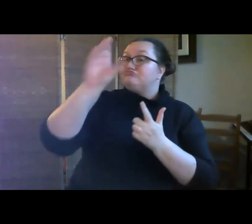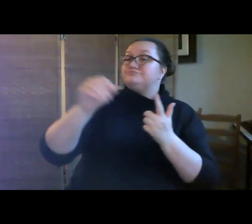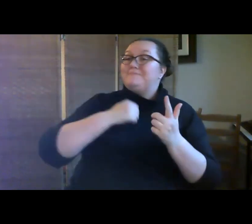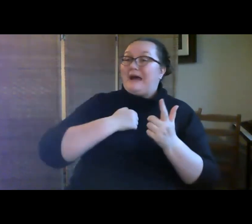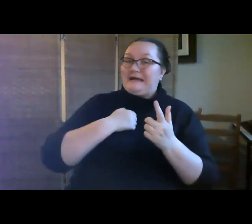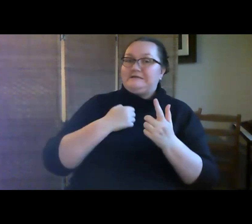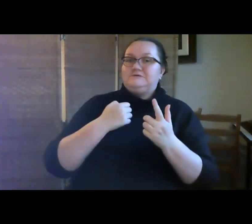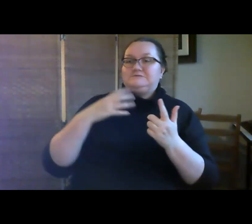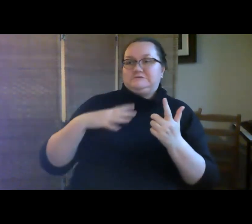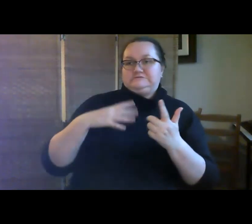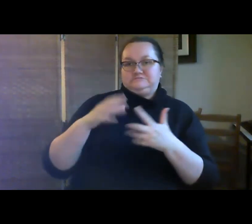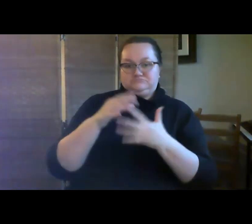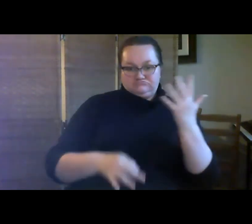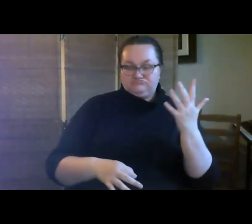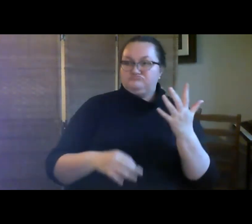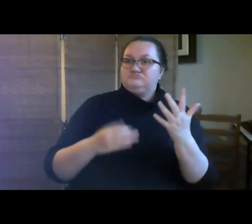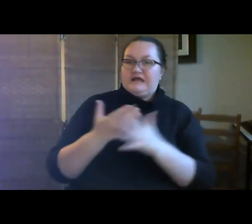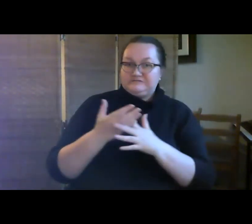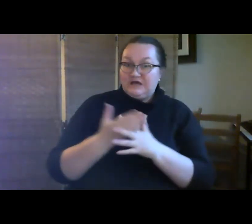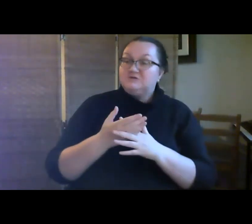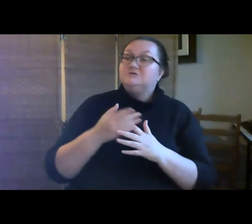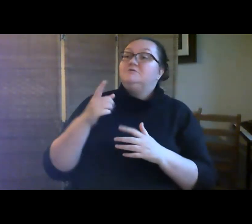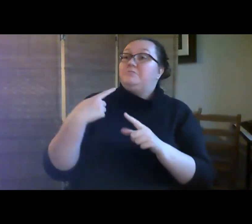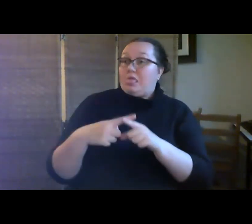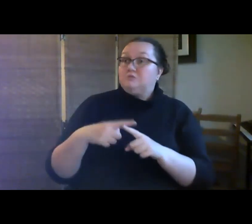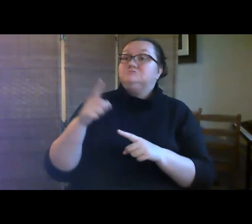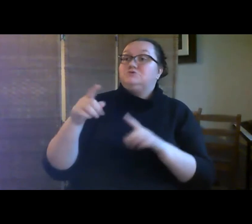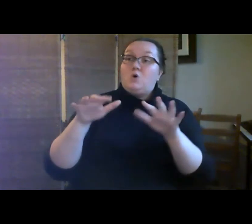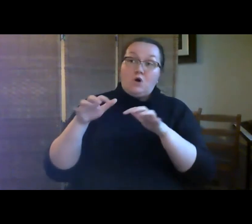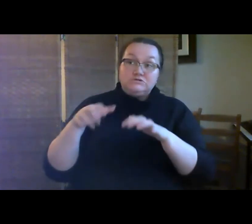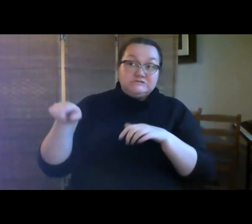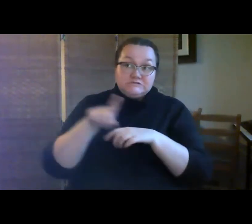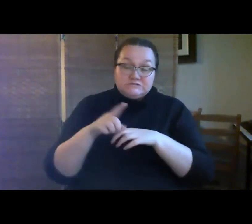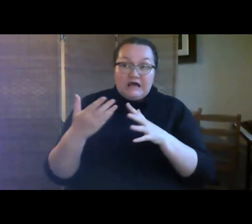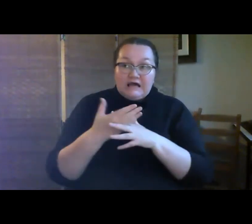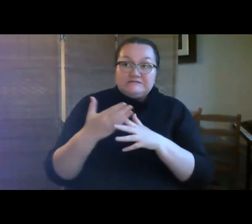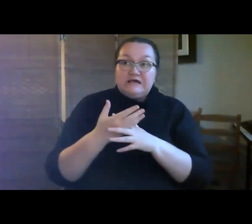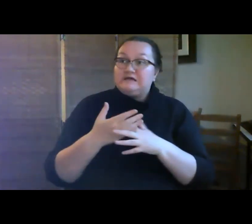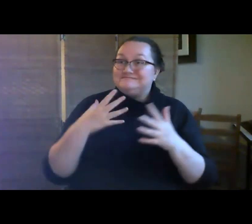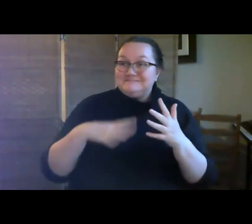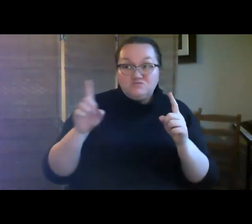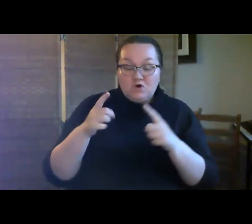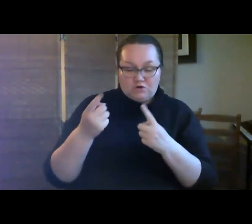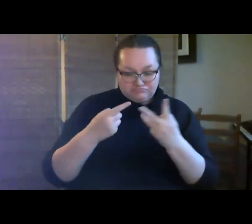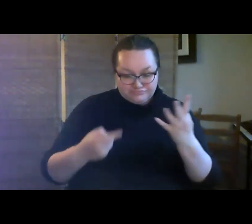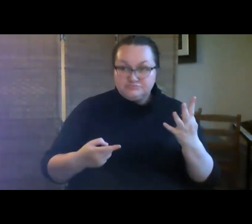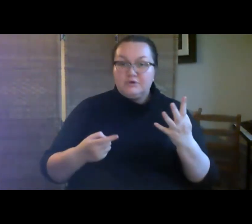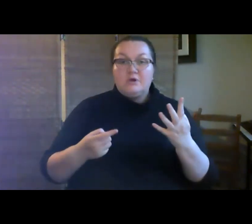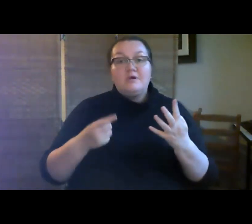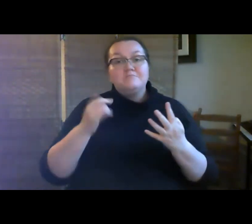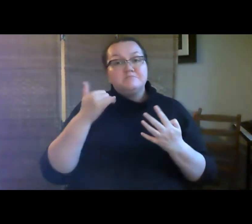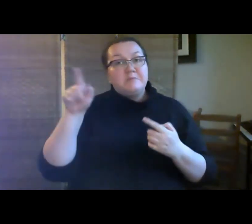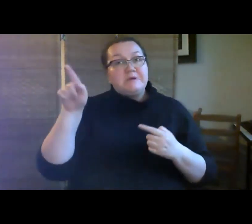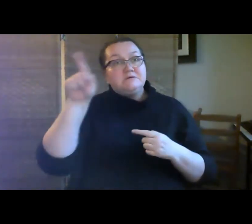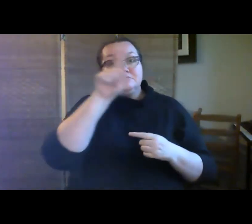the aspects of access for the audience that your work involves. This may not be common practice or even have